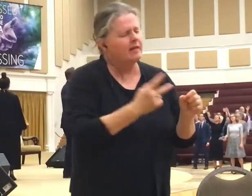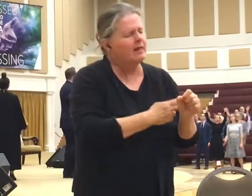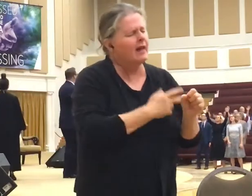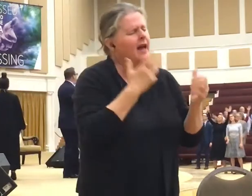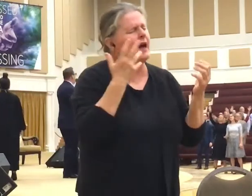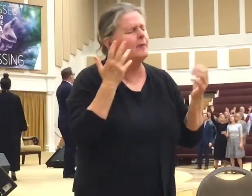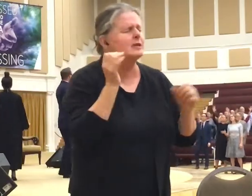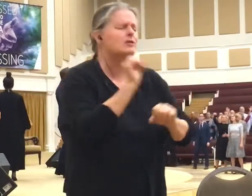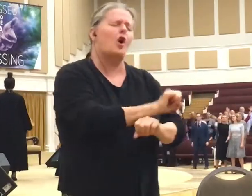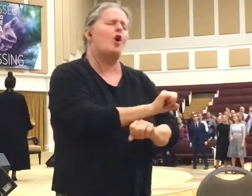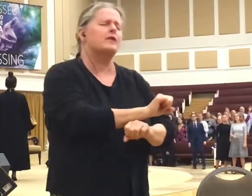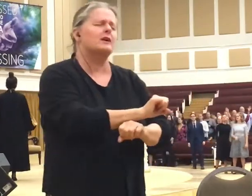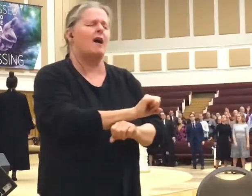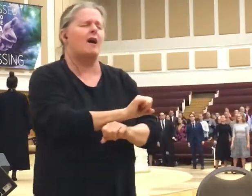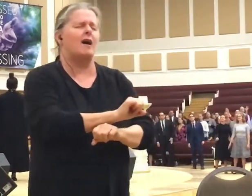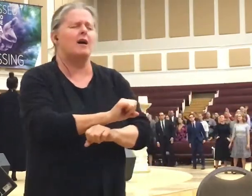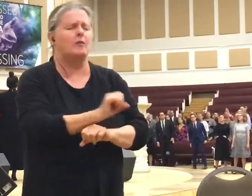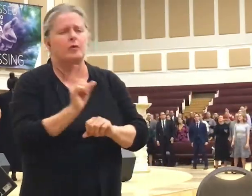hallelujah.